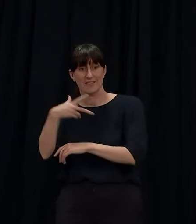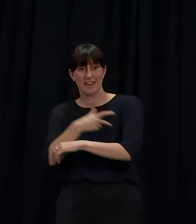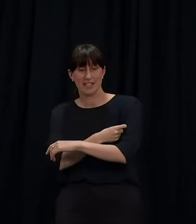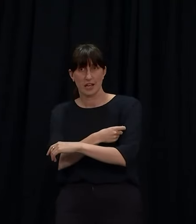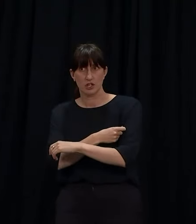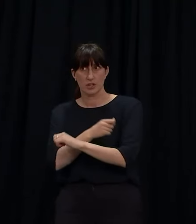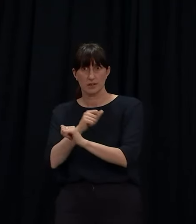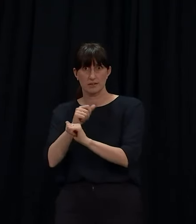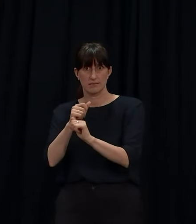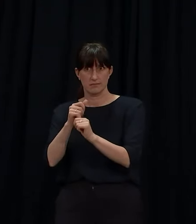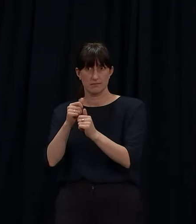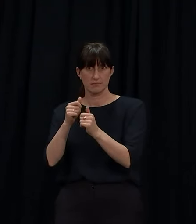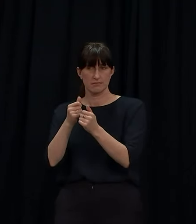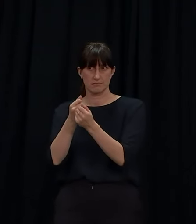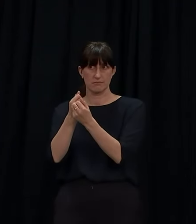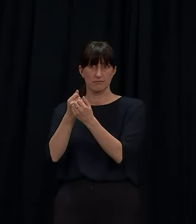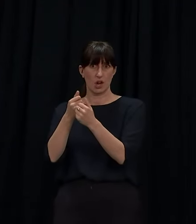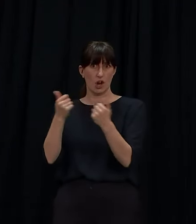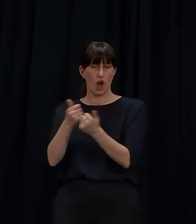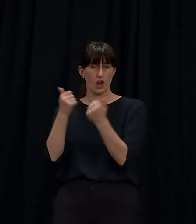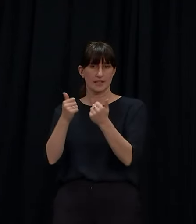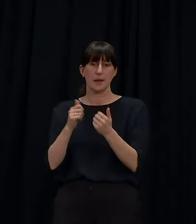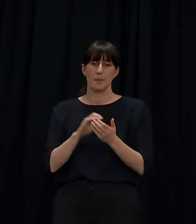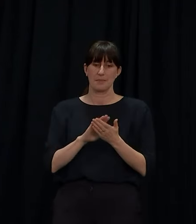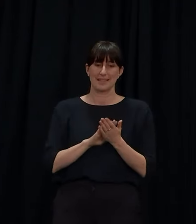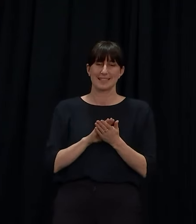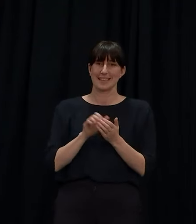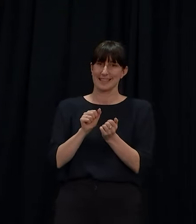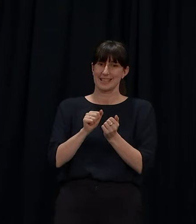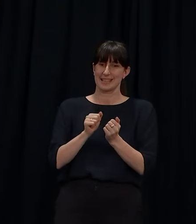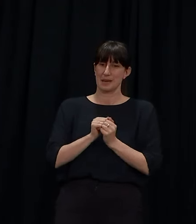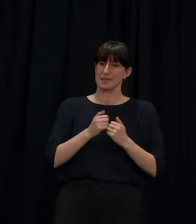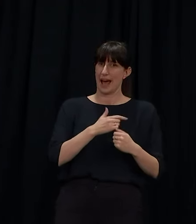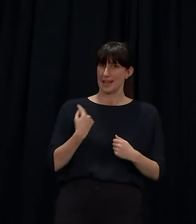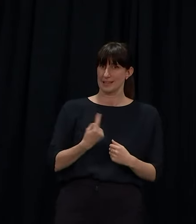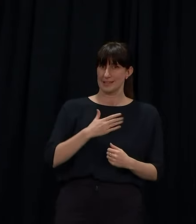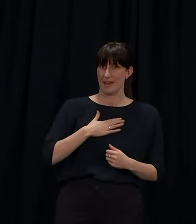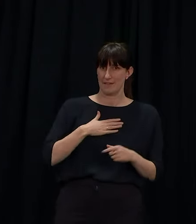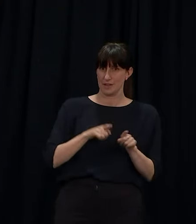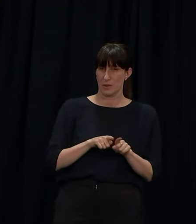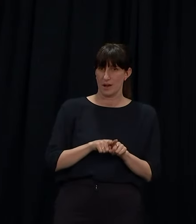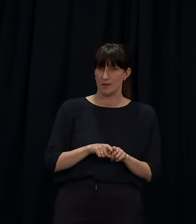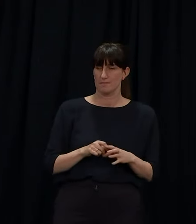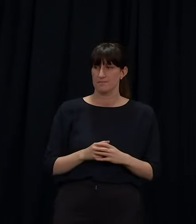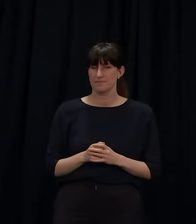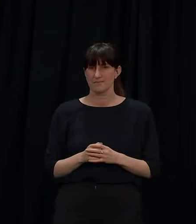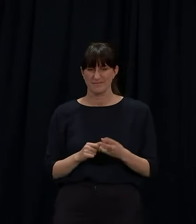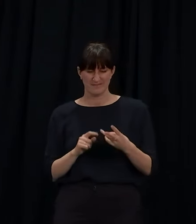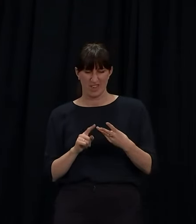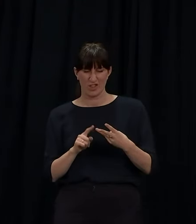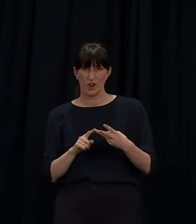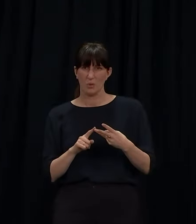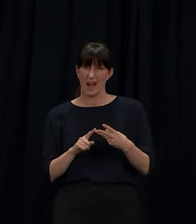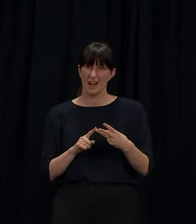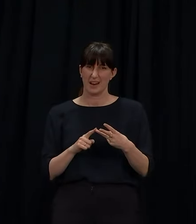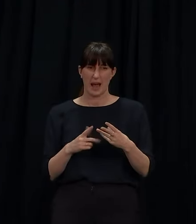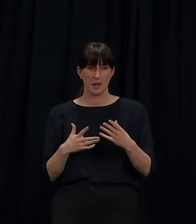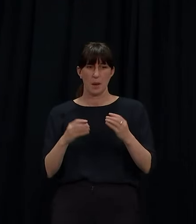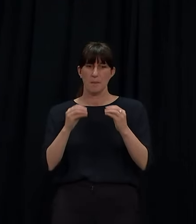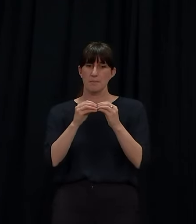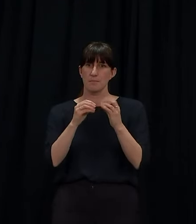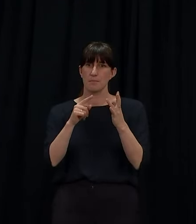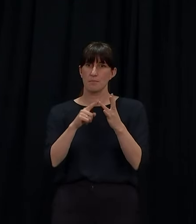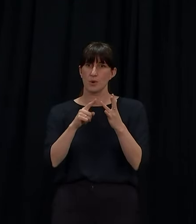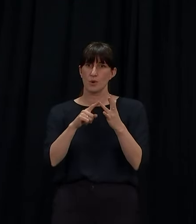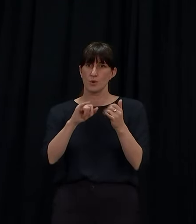issue, so that's one reason. On the issue of booster shots, I know people are really interested in the evidence around whether or not we've got